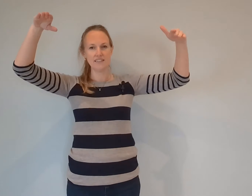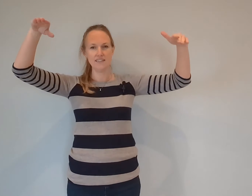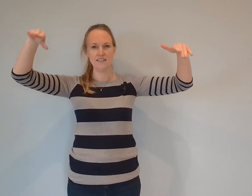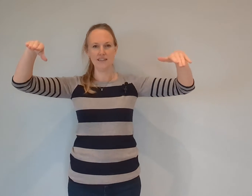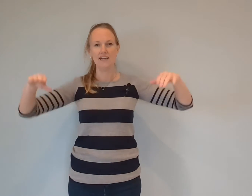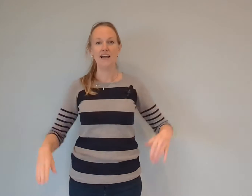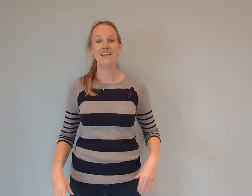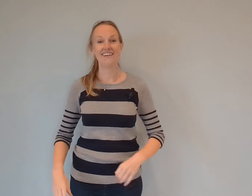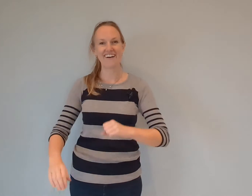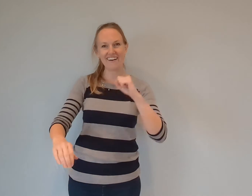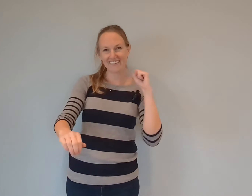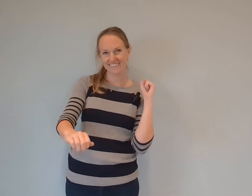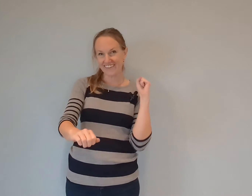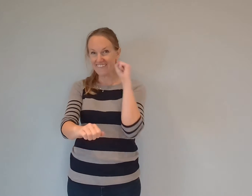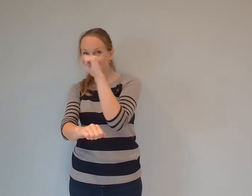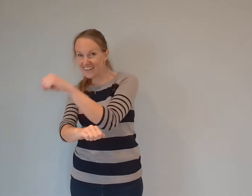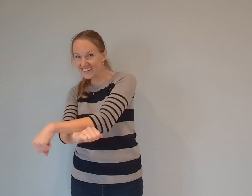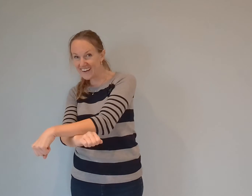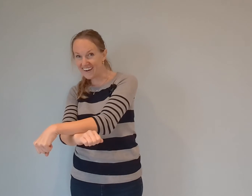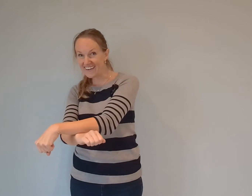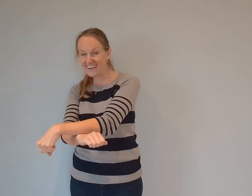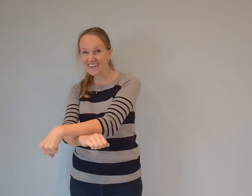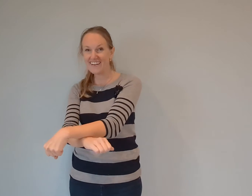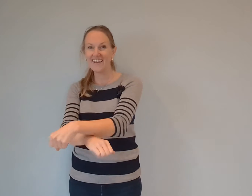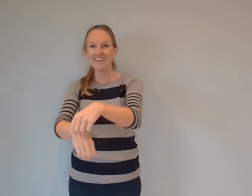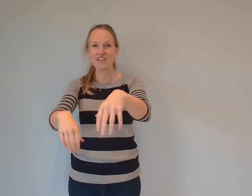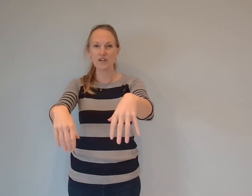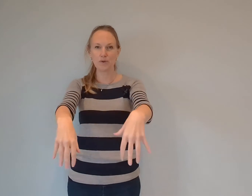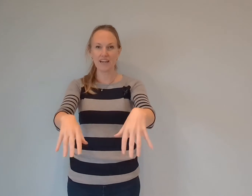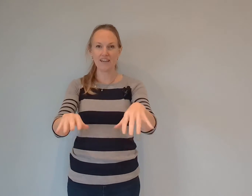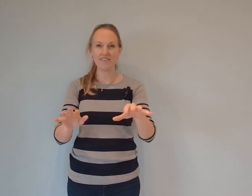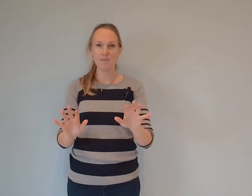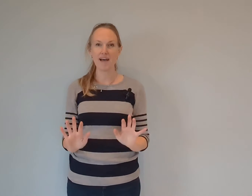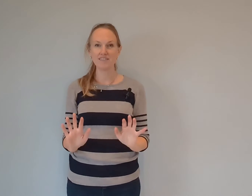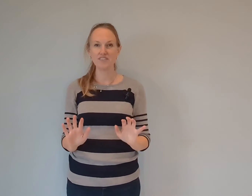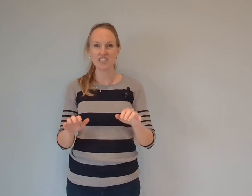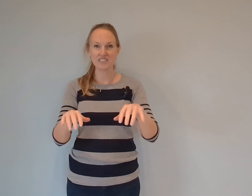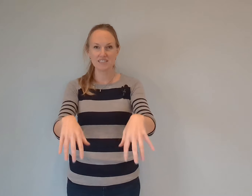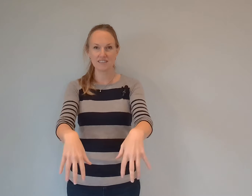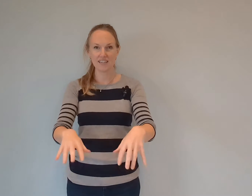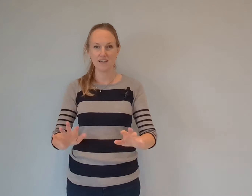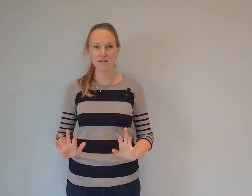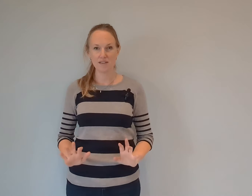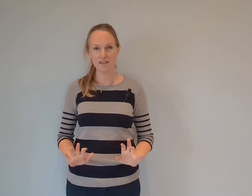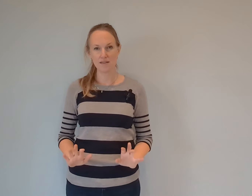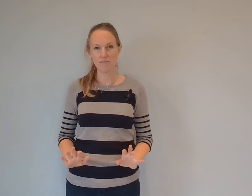heaven, and then conquered, we know that one, conquered the grave, a mound of dirt. Okay,